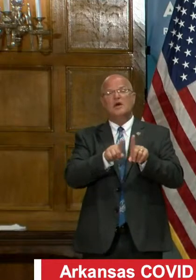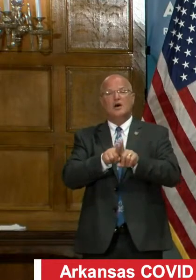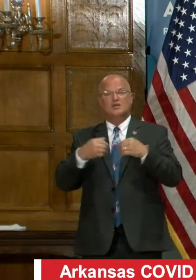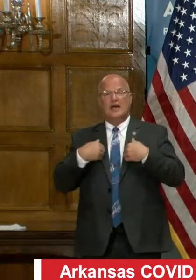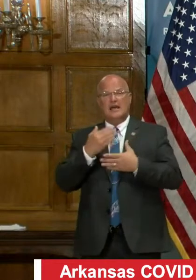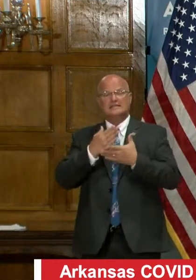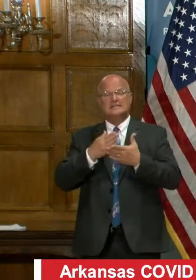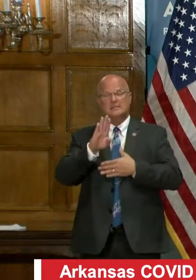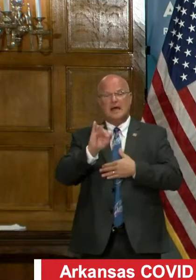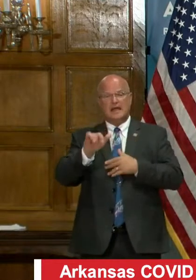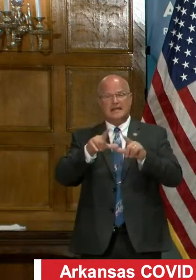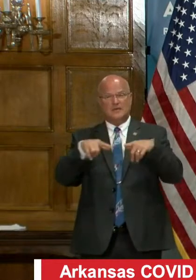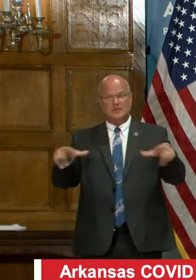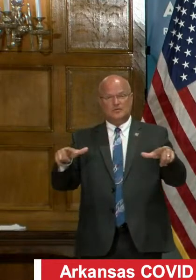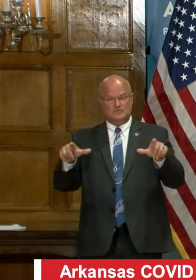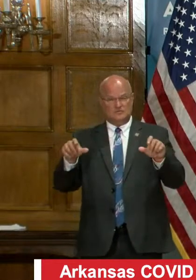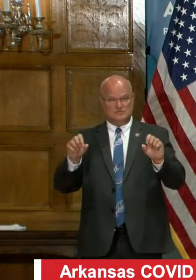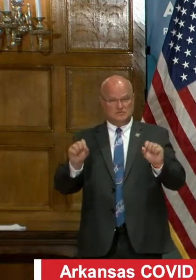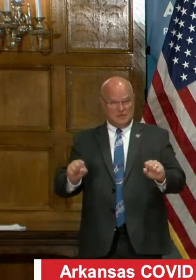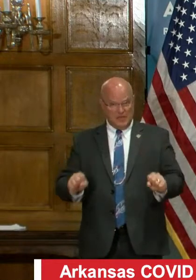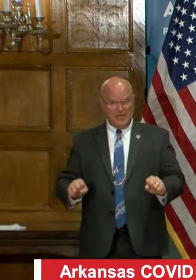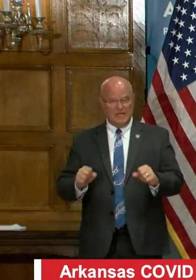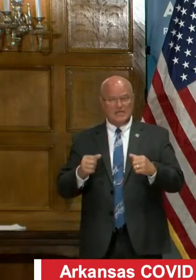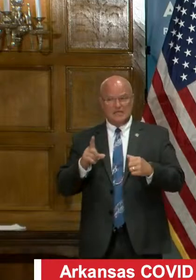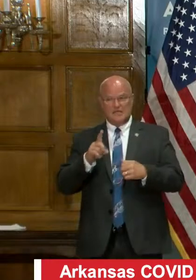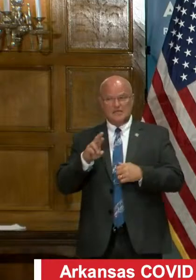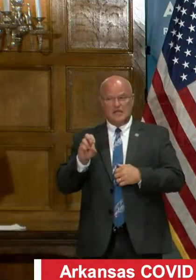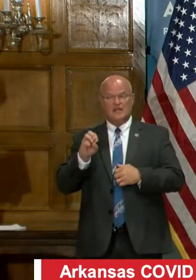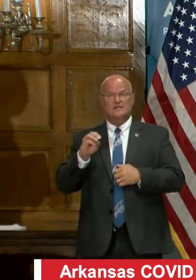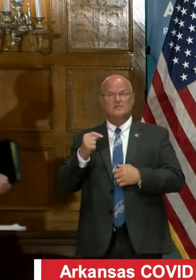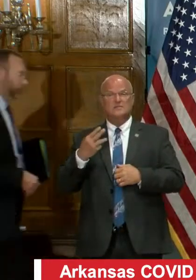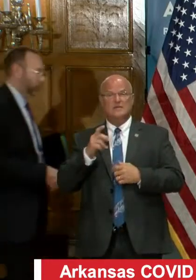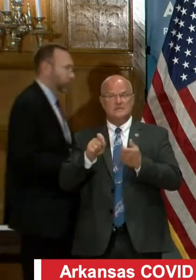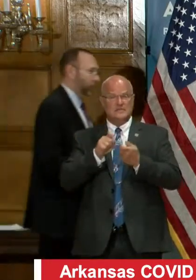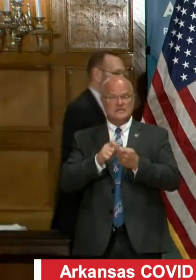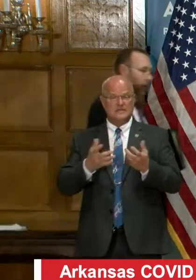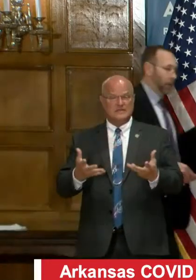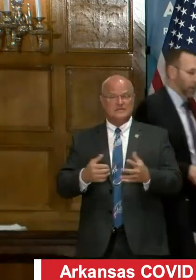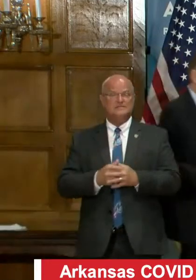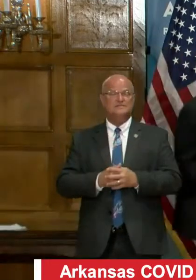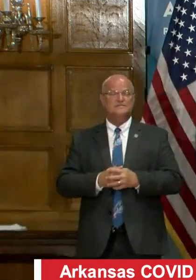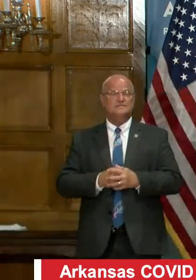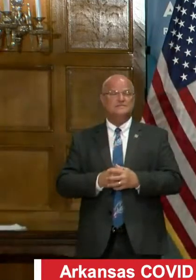has some bilingual capacity. But Dr. Smith, do you have any specific on that?